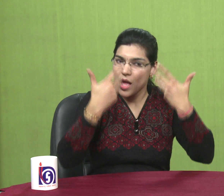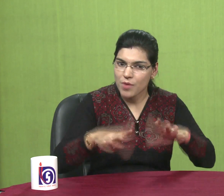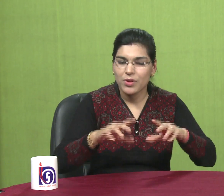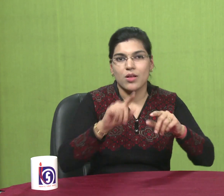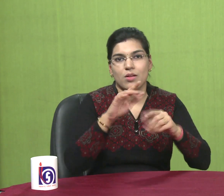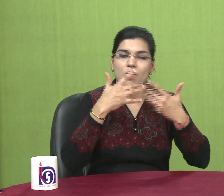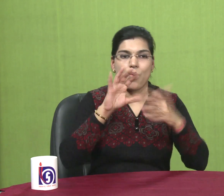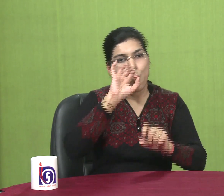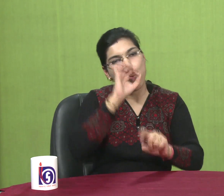After it is saved,